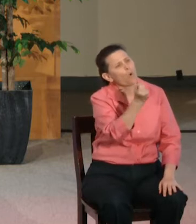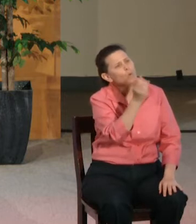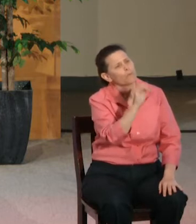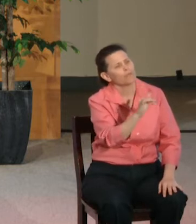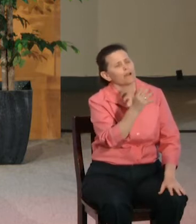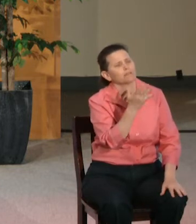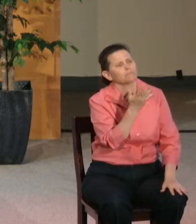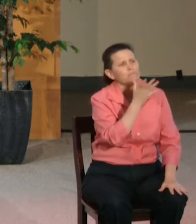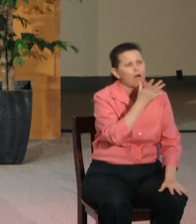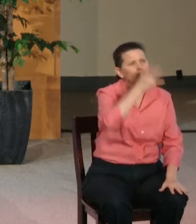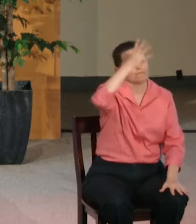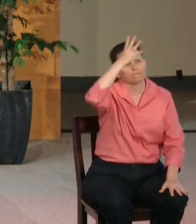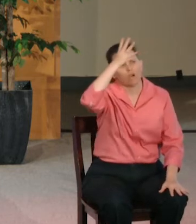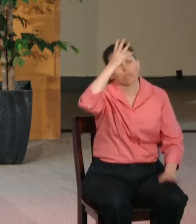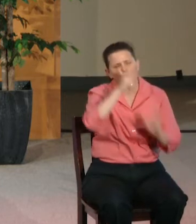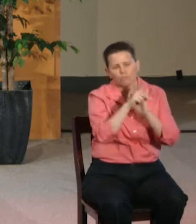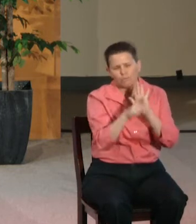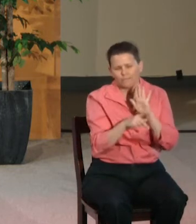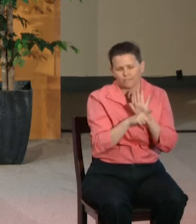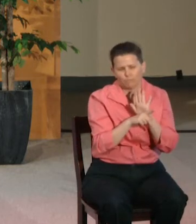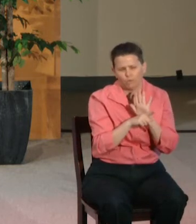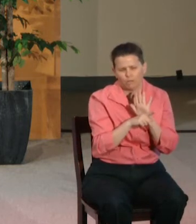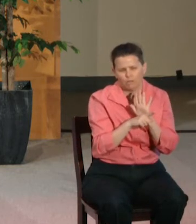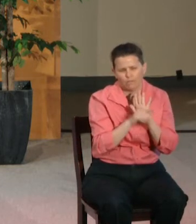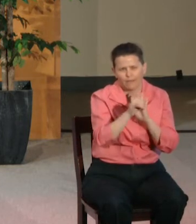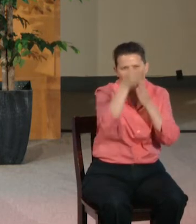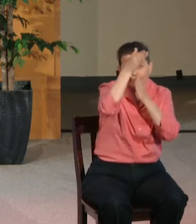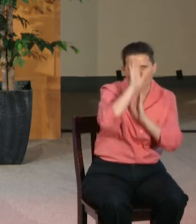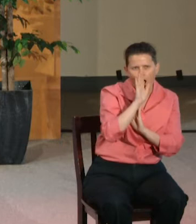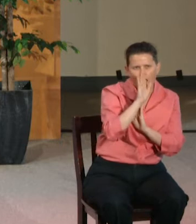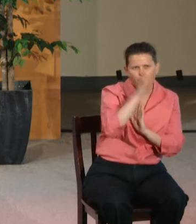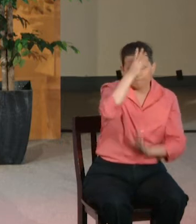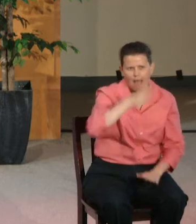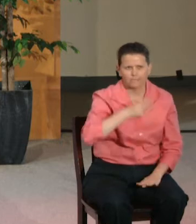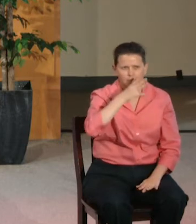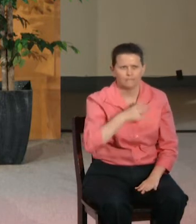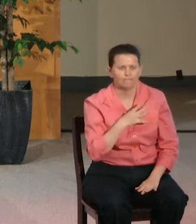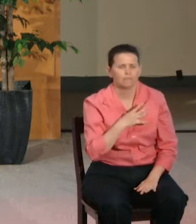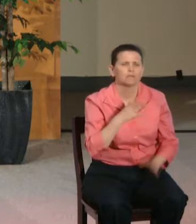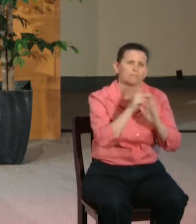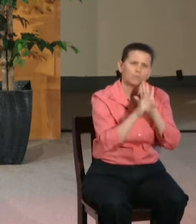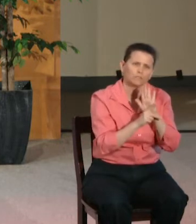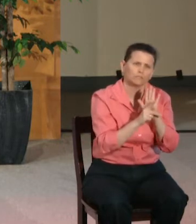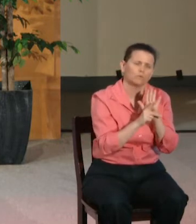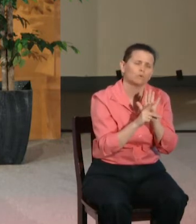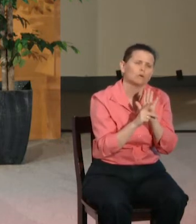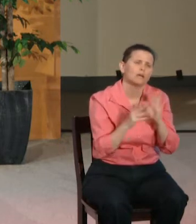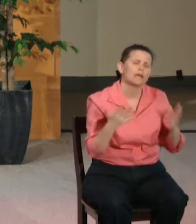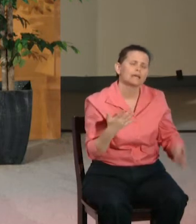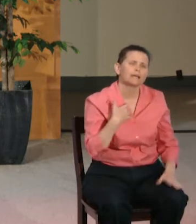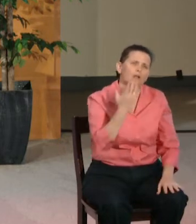try to fix it. Just accept it for what it was. And take a look at what your part in that